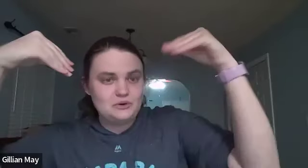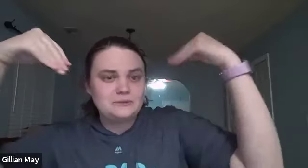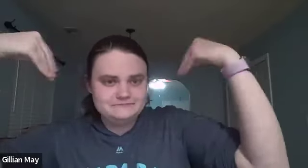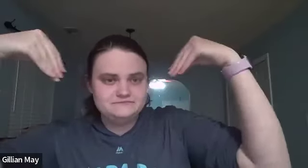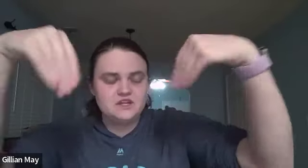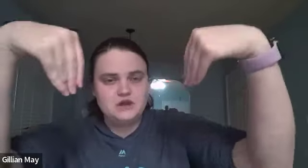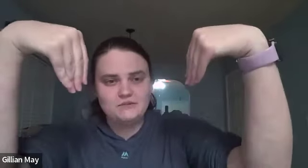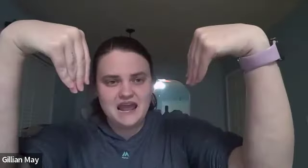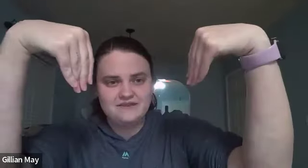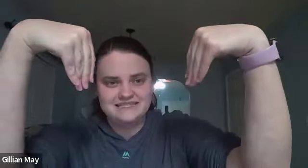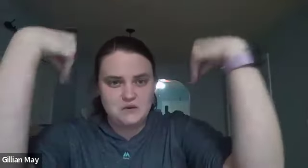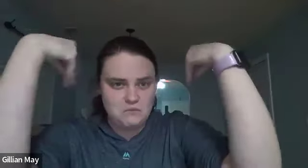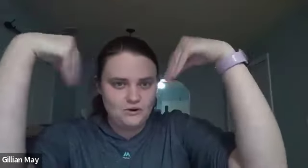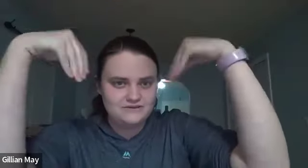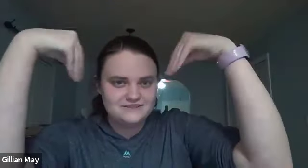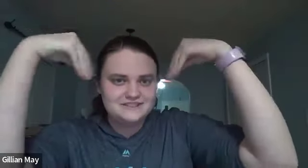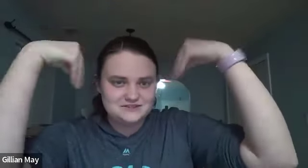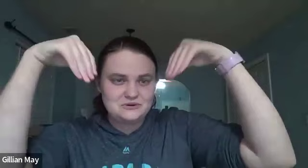store, you kind of want to have it down more. Store.